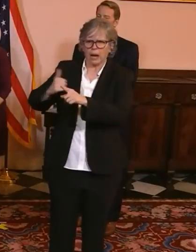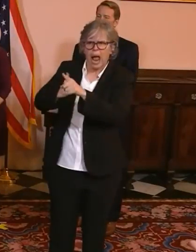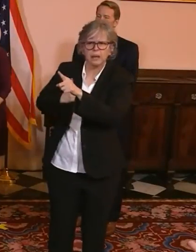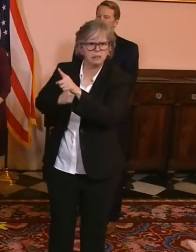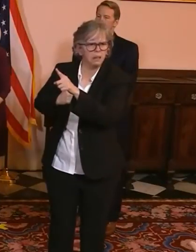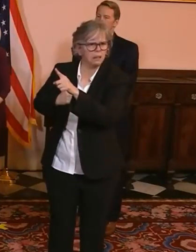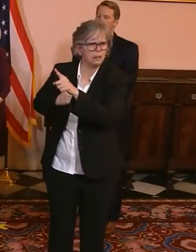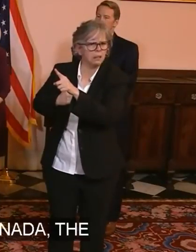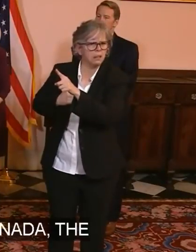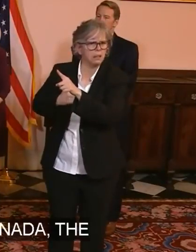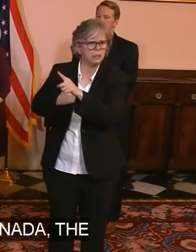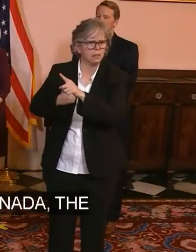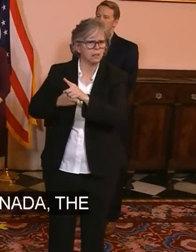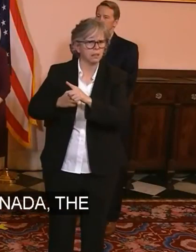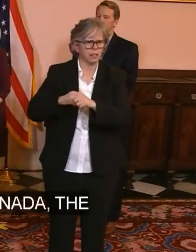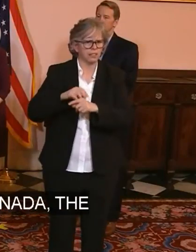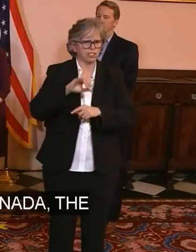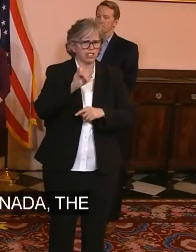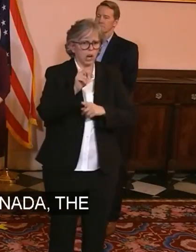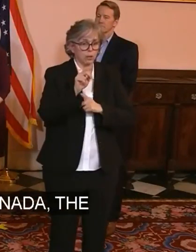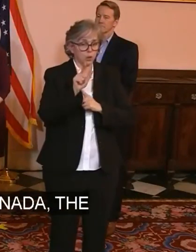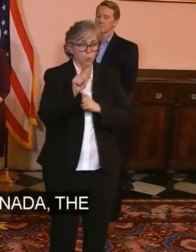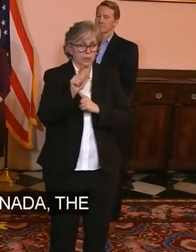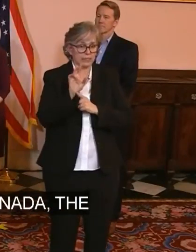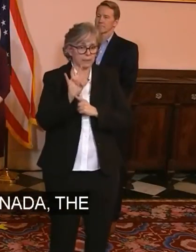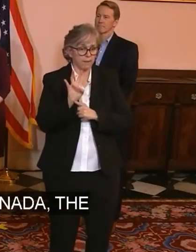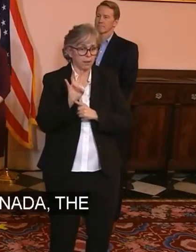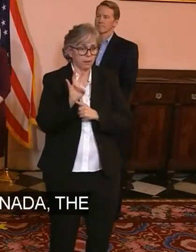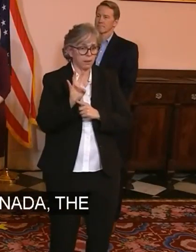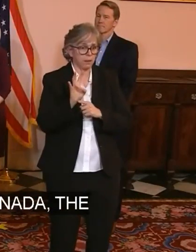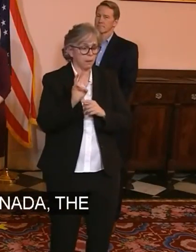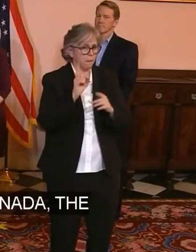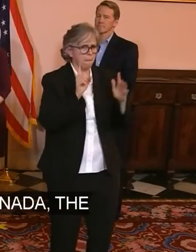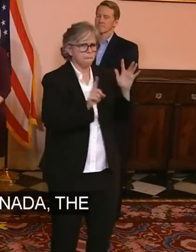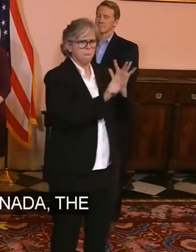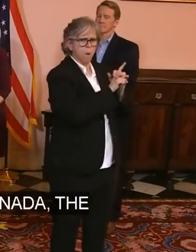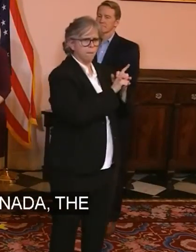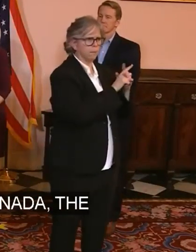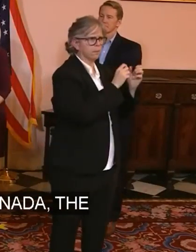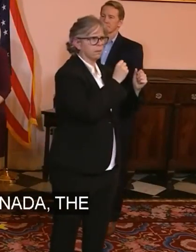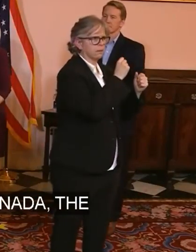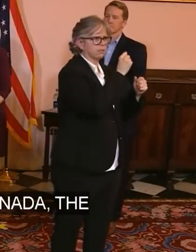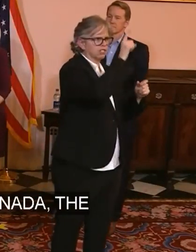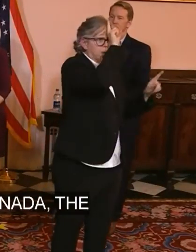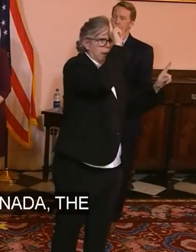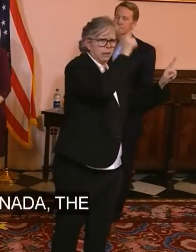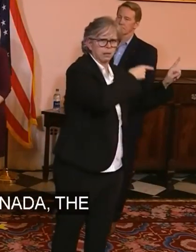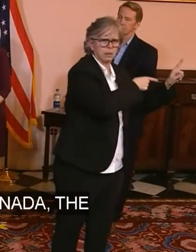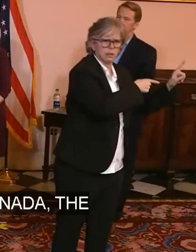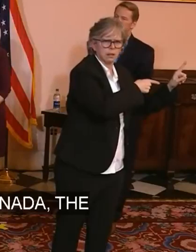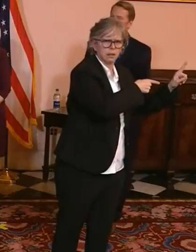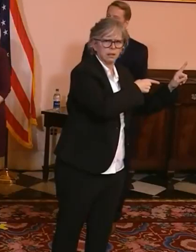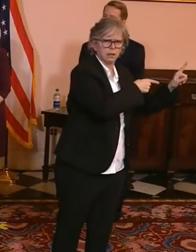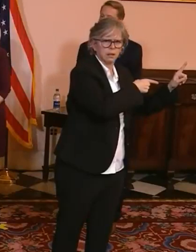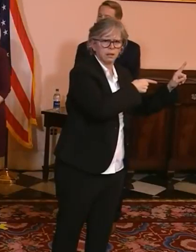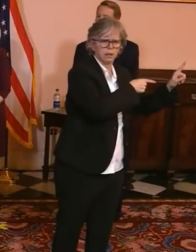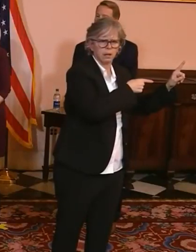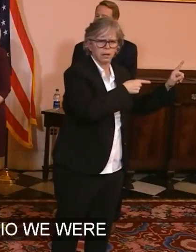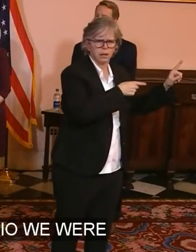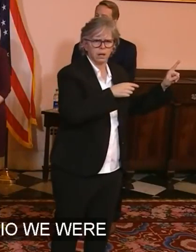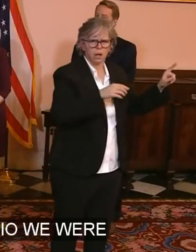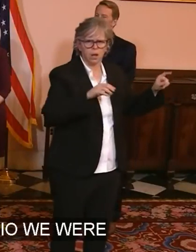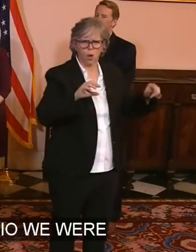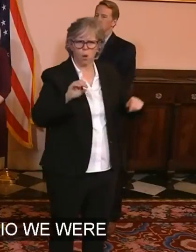in Germany. And for those of us in Ohio, we were first made aware of it as a population because we had our